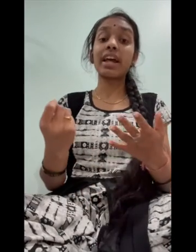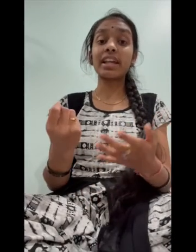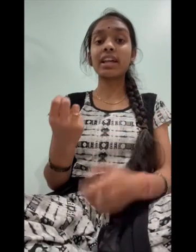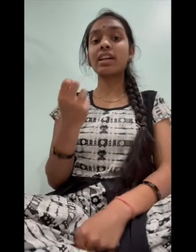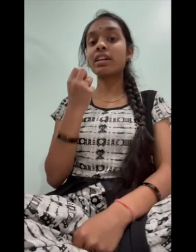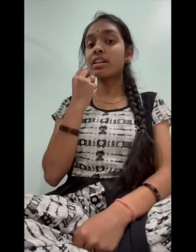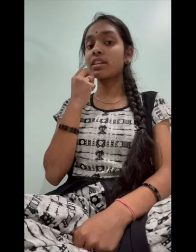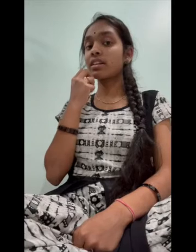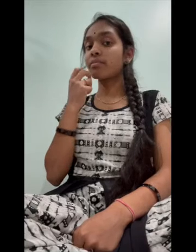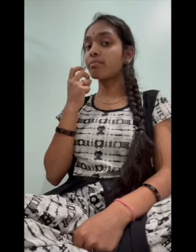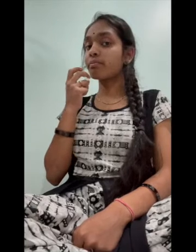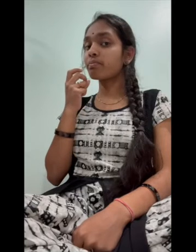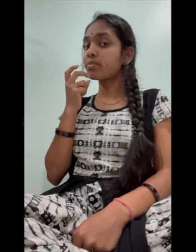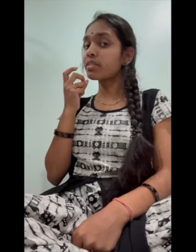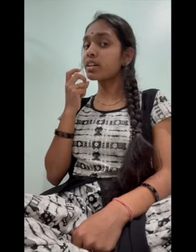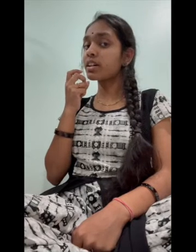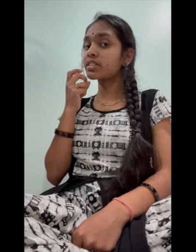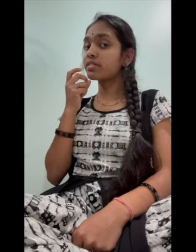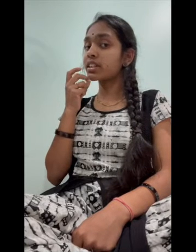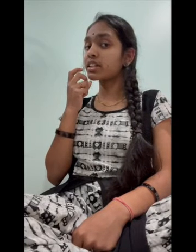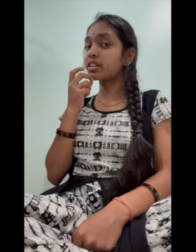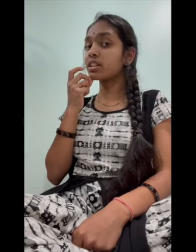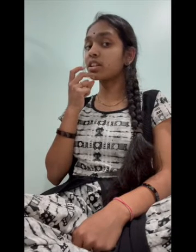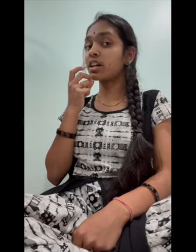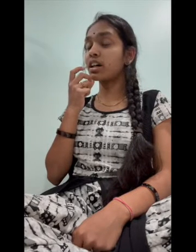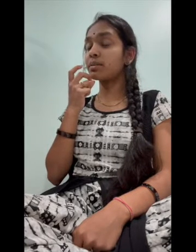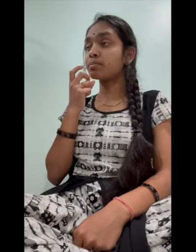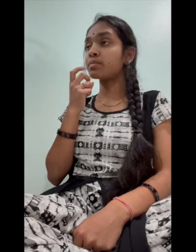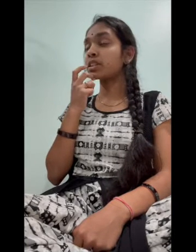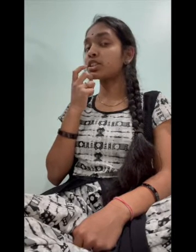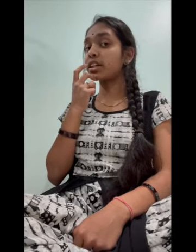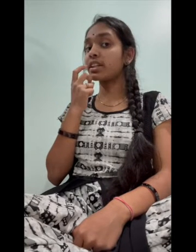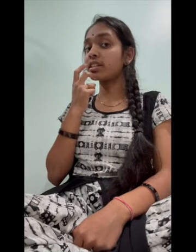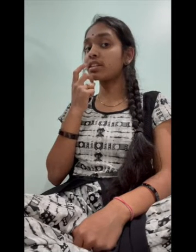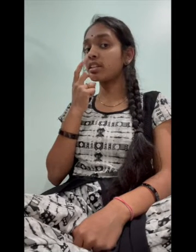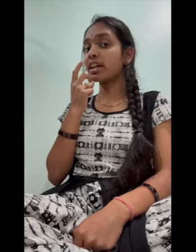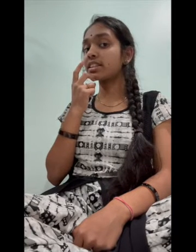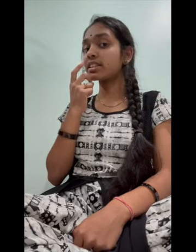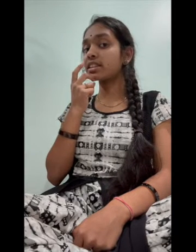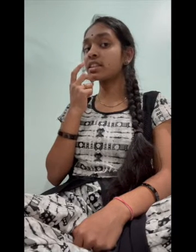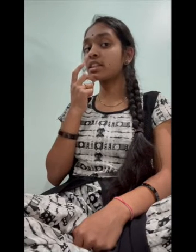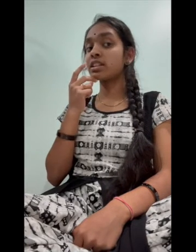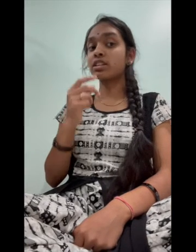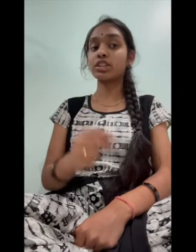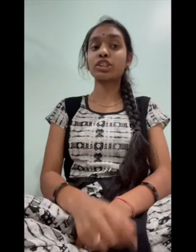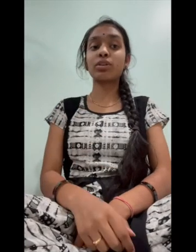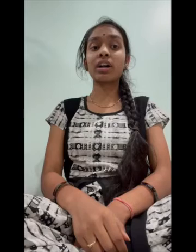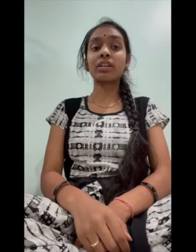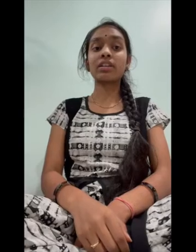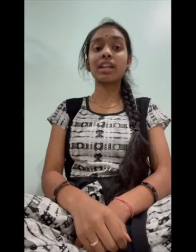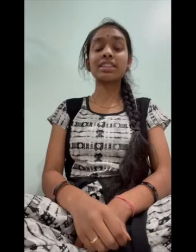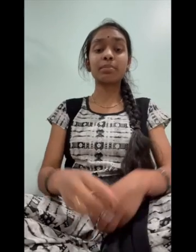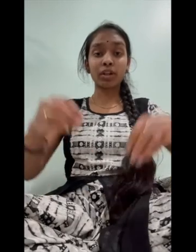light, you have to flick your chin. Light. To show lights being